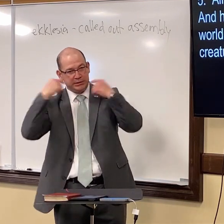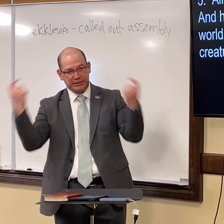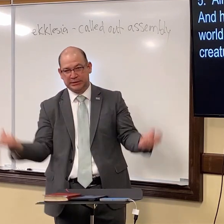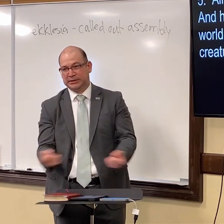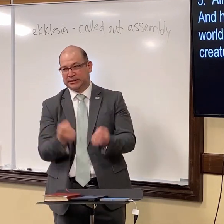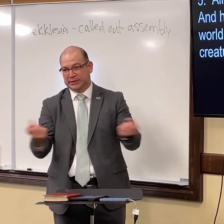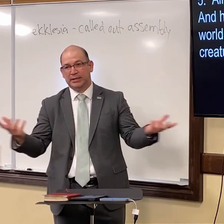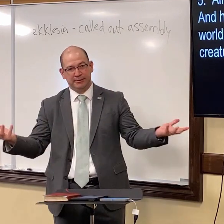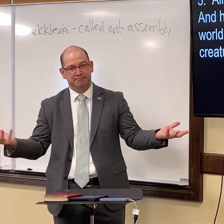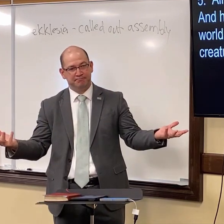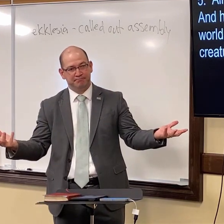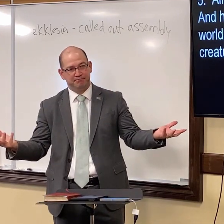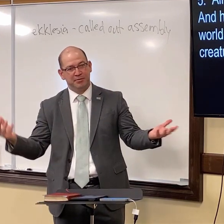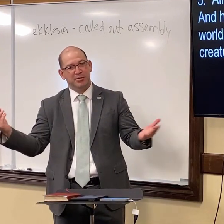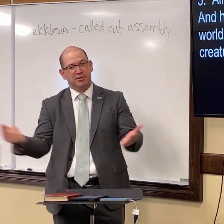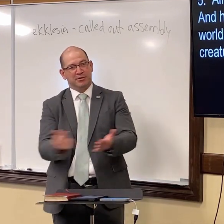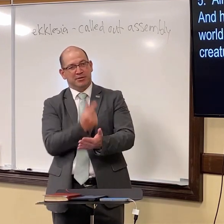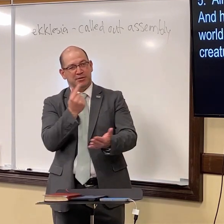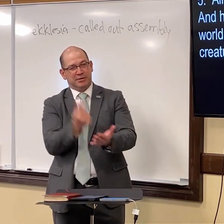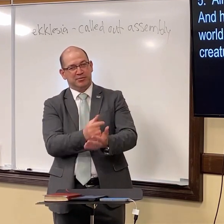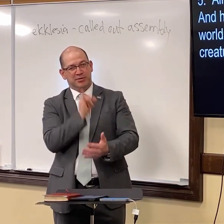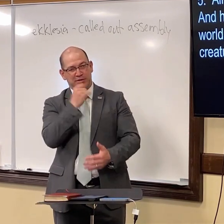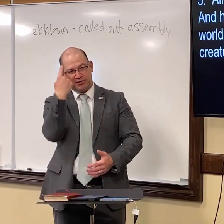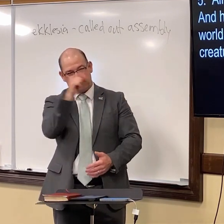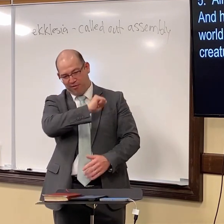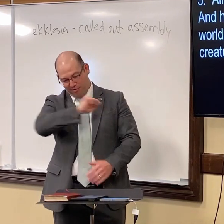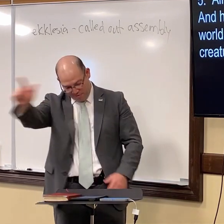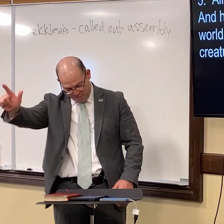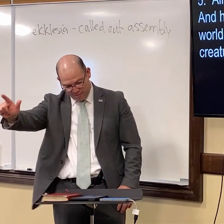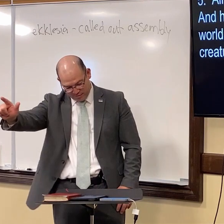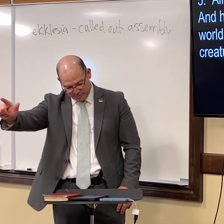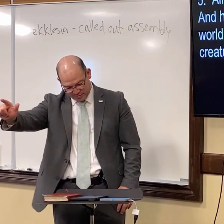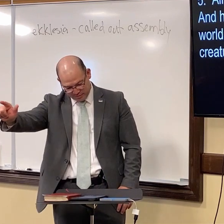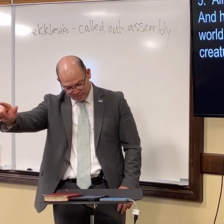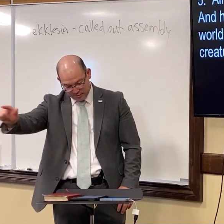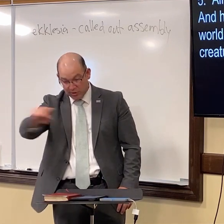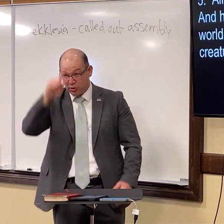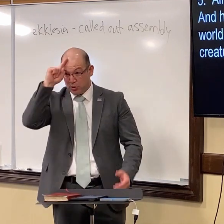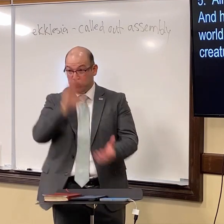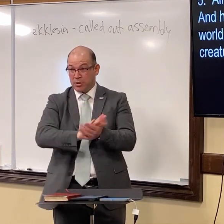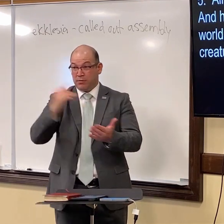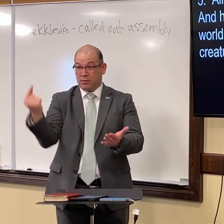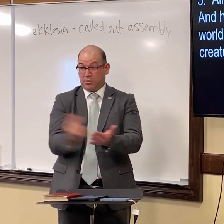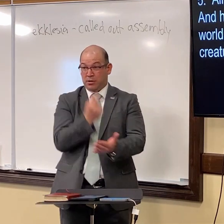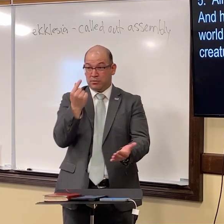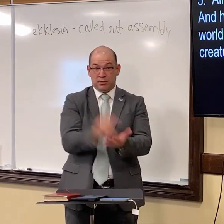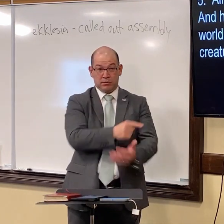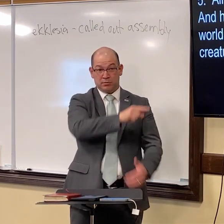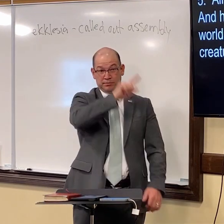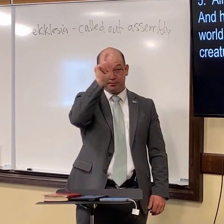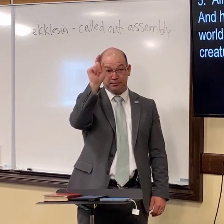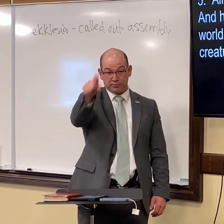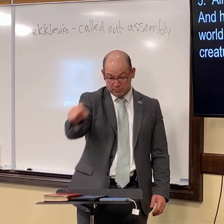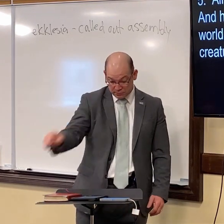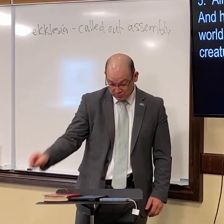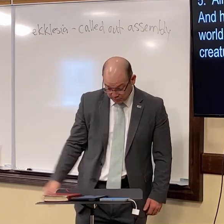people, because of all sin. The gospel is for all. Do you believe the